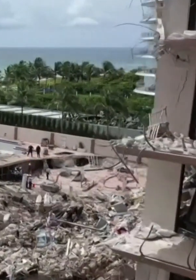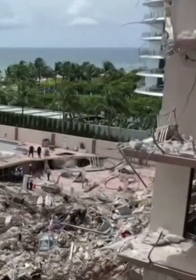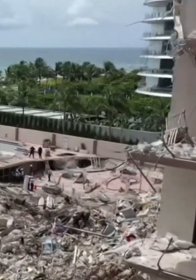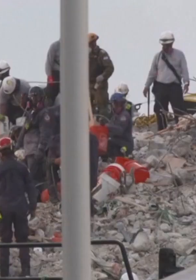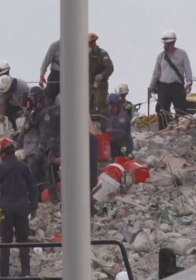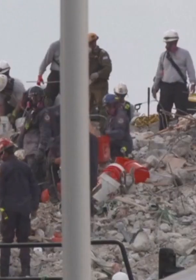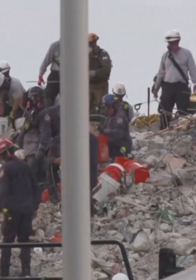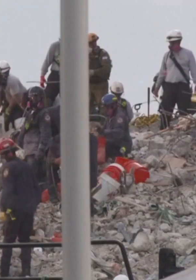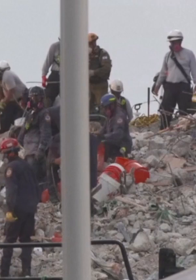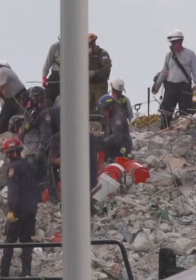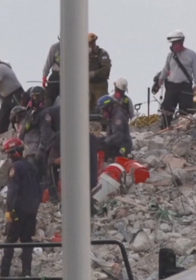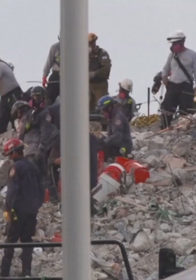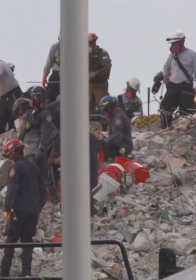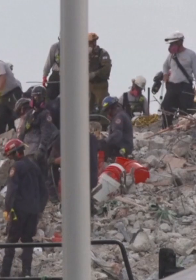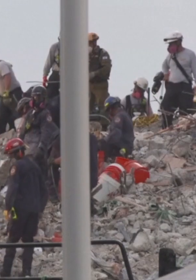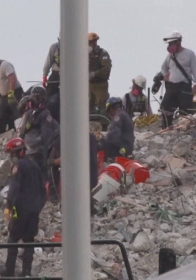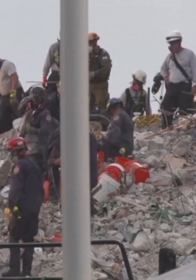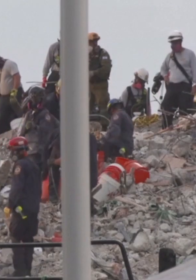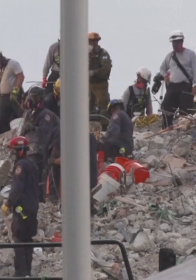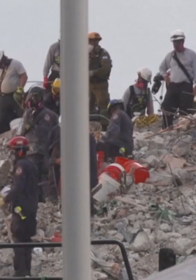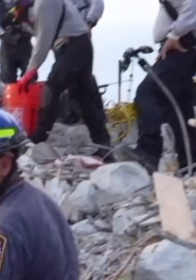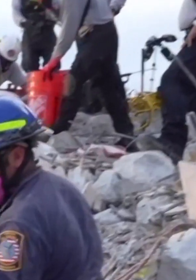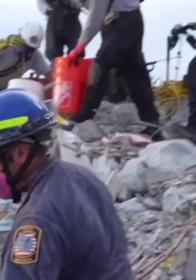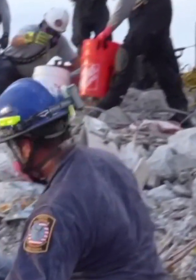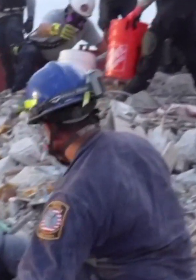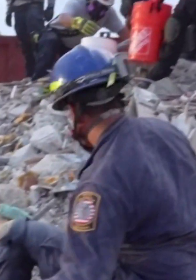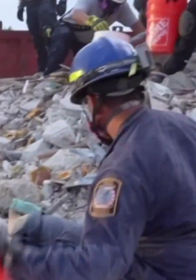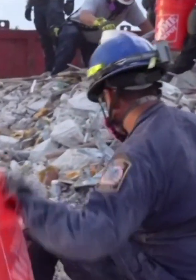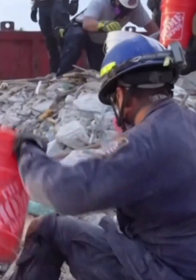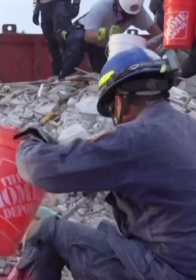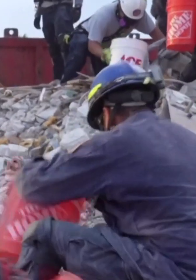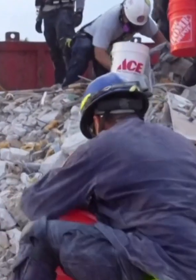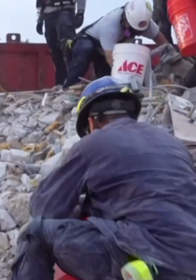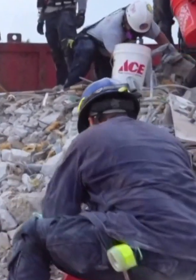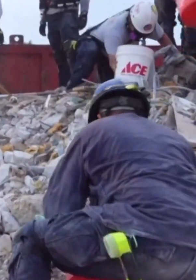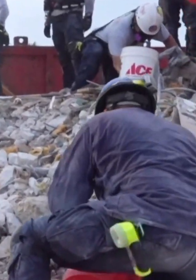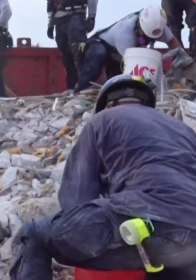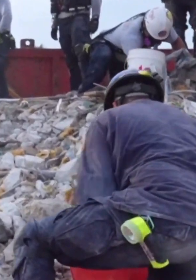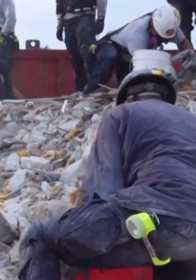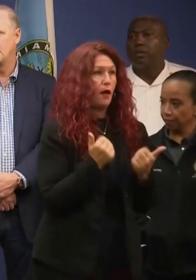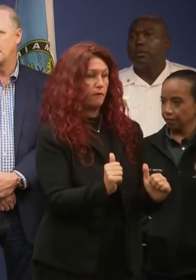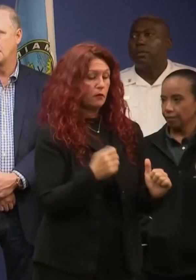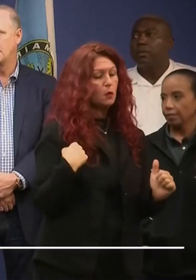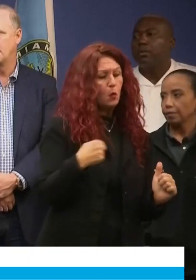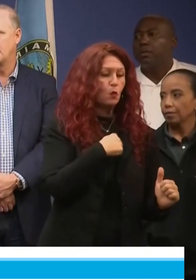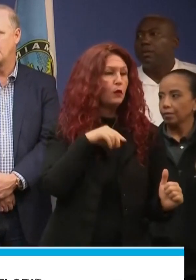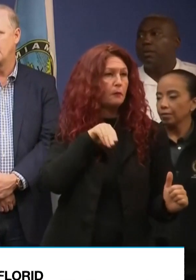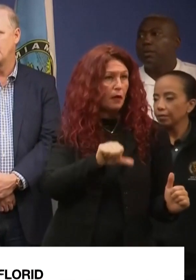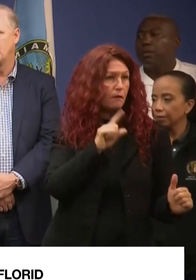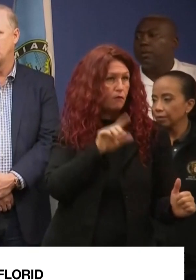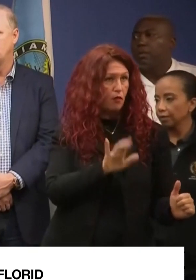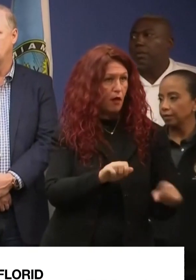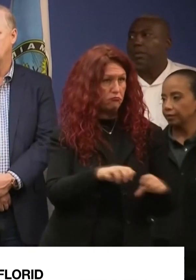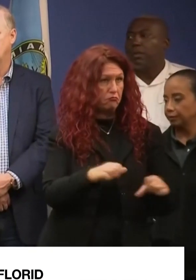controlled explosion. Florida's top emergency management official sought to reassure residents about the process on Sunday. This contractor and